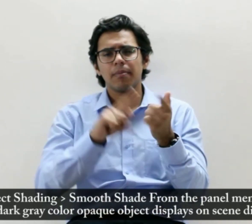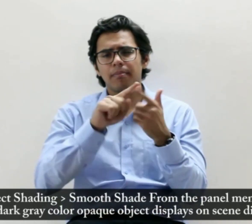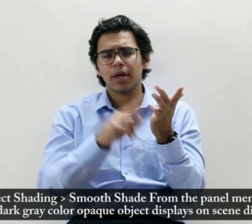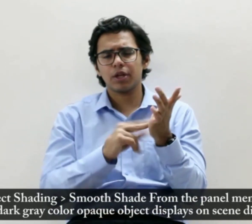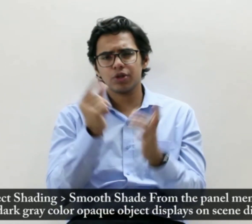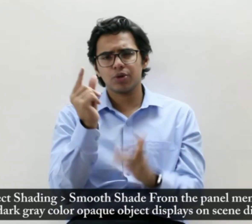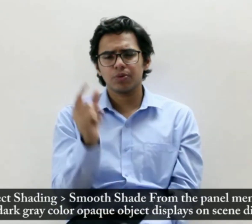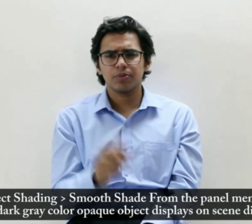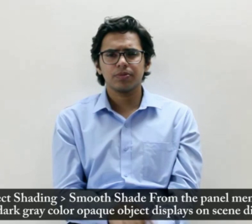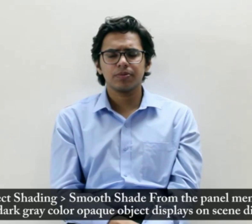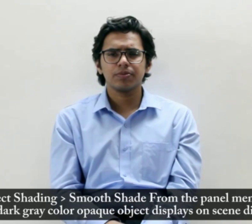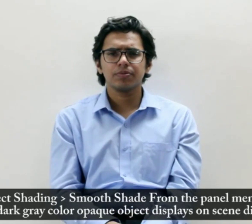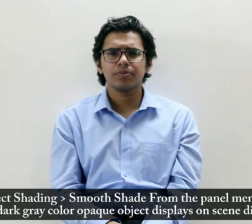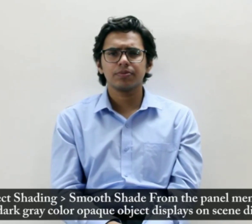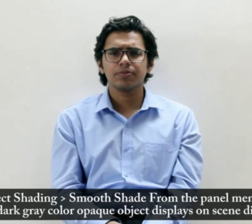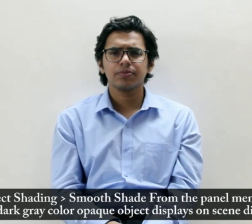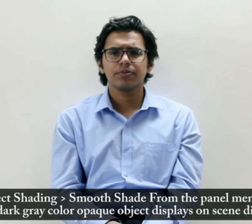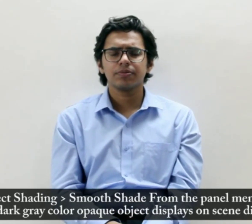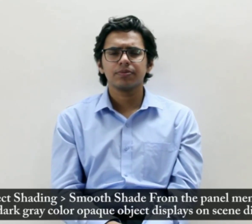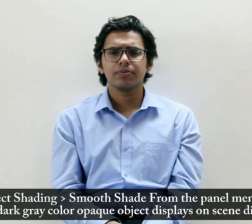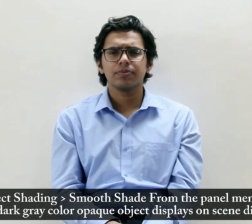object displays on scene display.